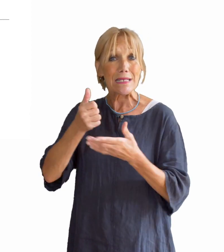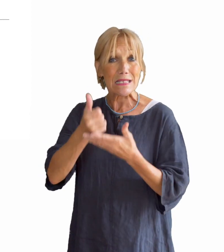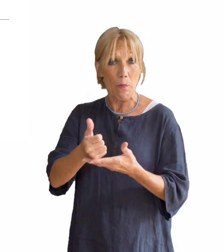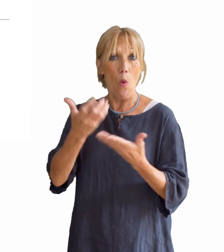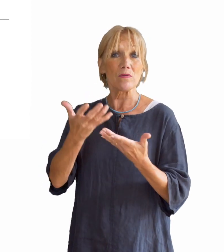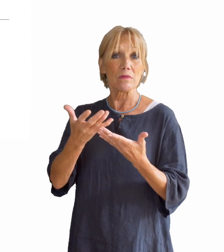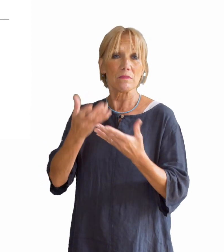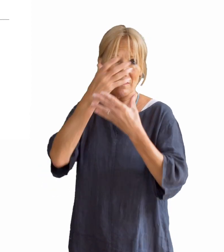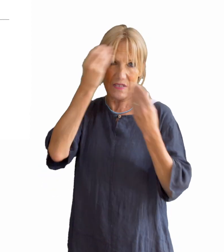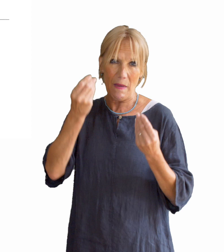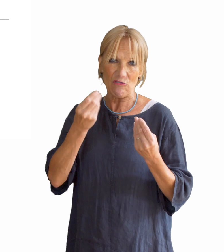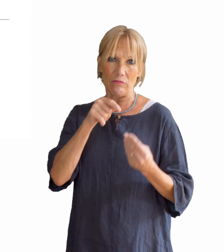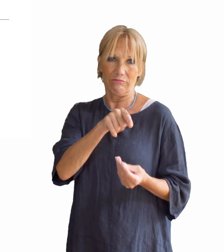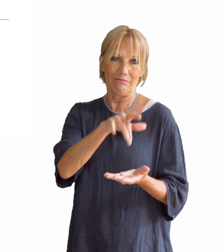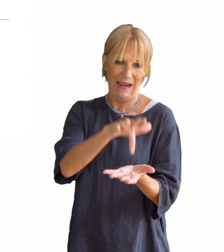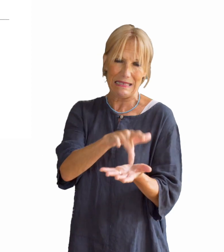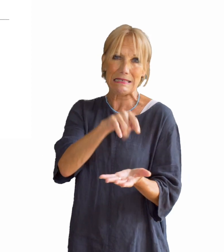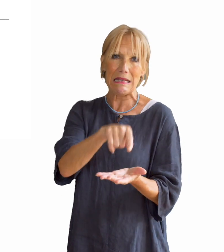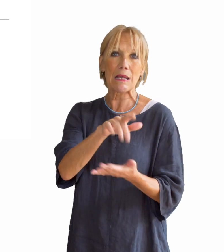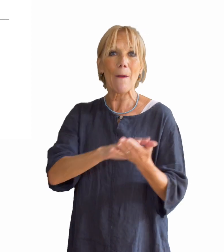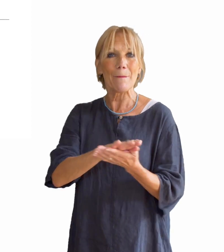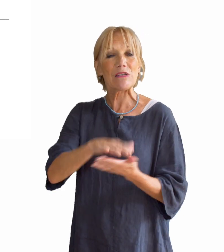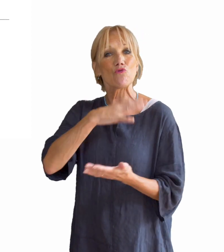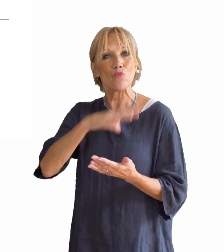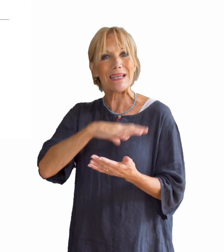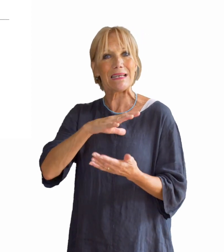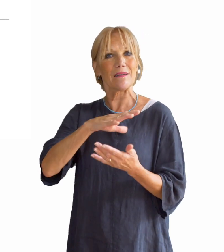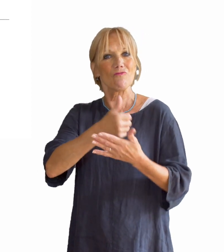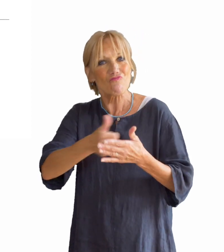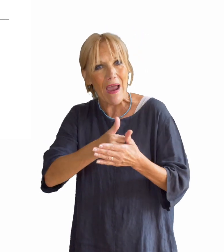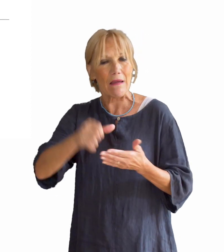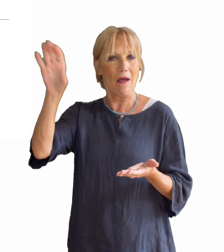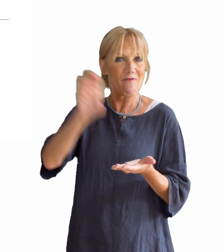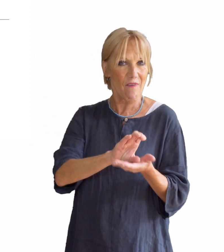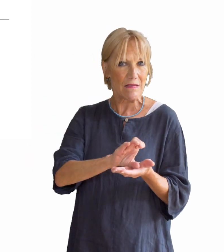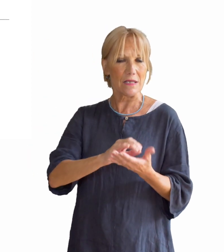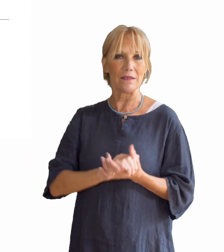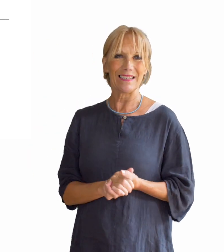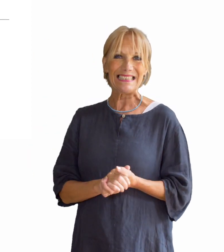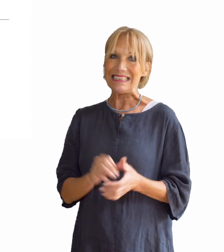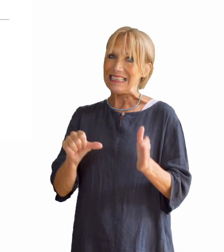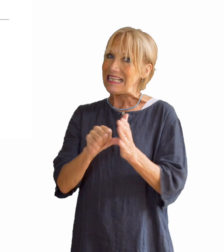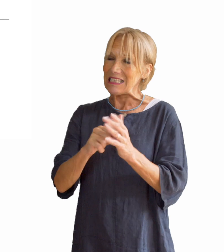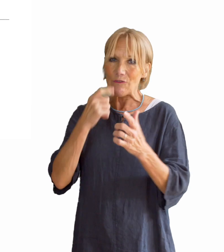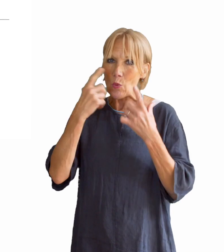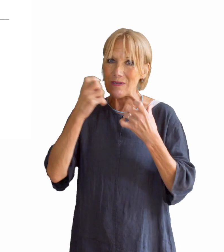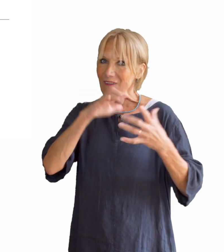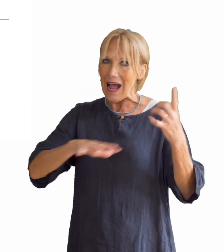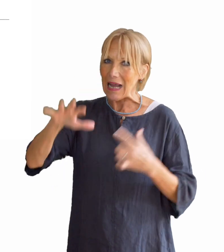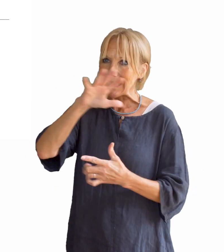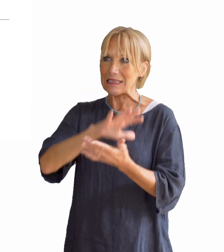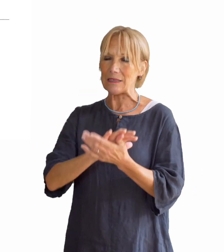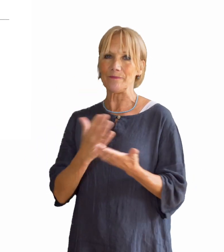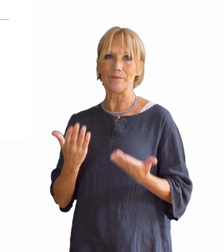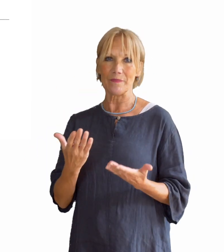Stable, ongoing community support for dementia, such as meeting centres, requires stable, ongoing funding. This is difficult to